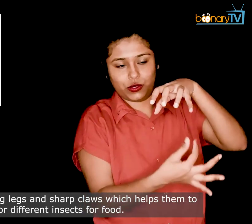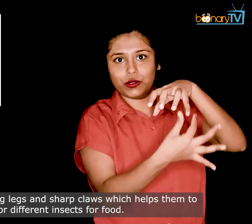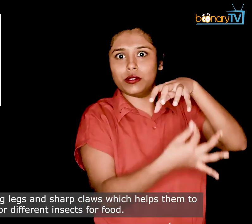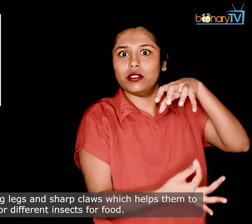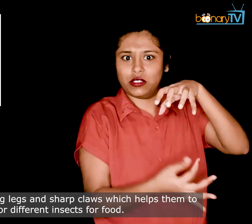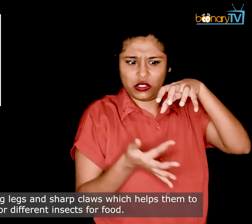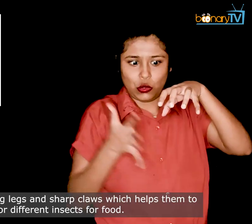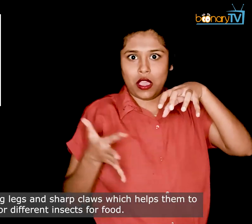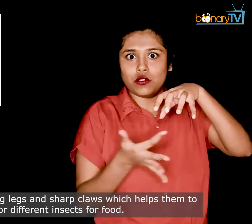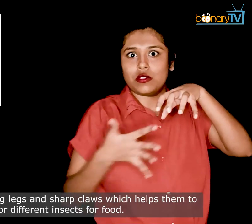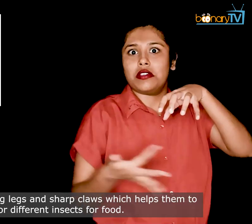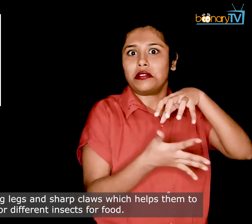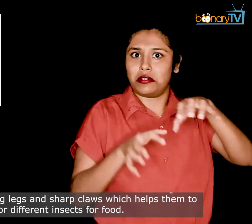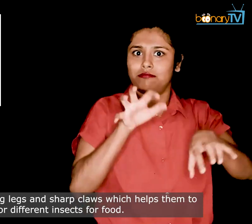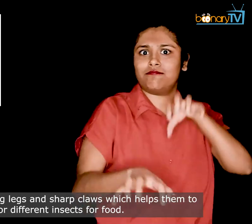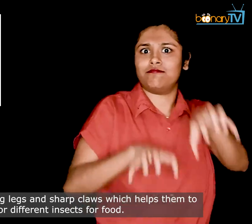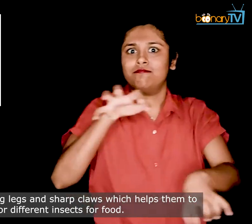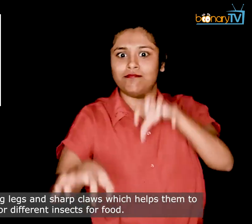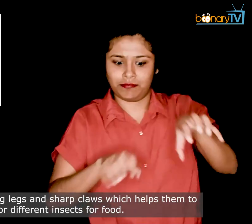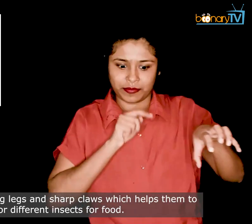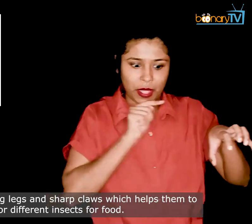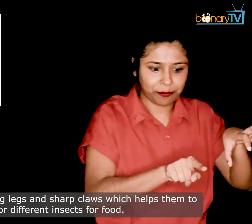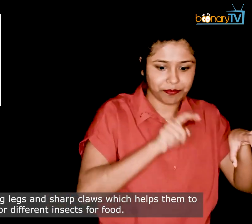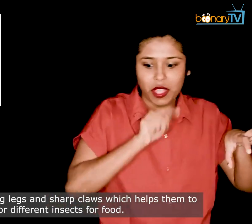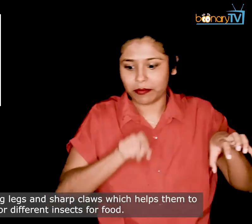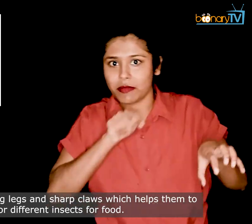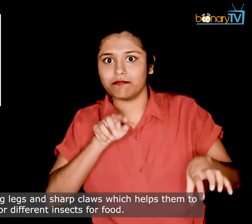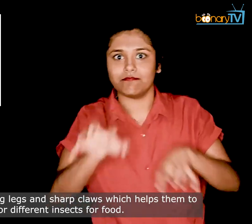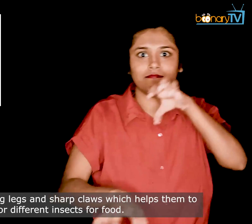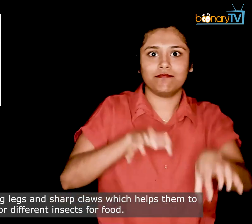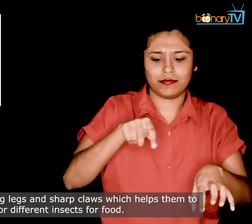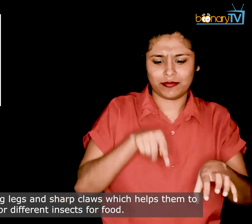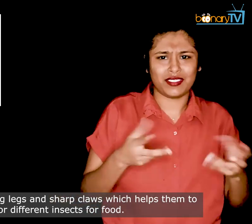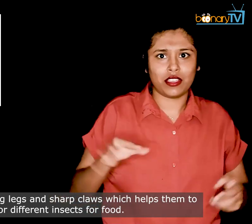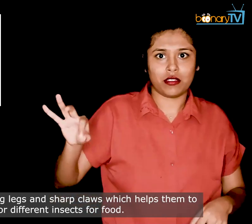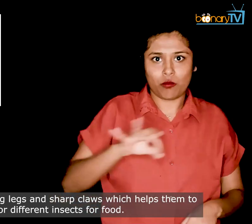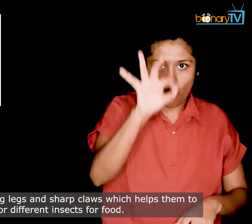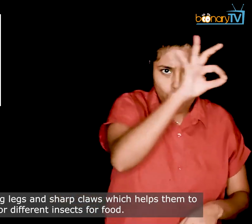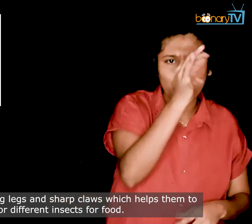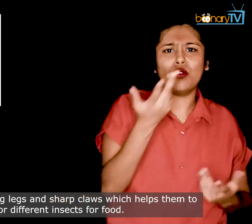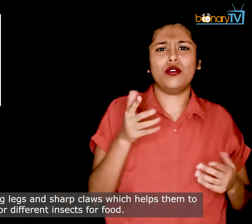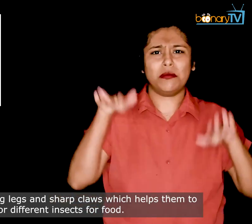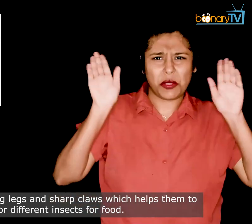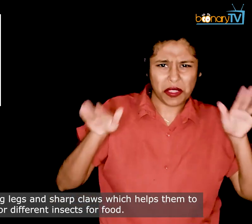which helps them to dig for different insects for food.